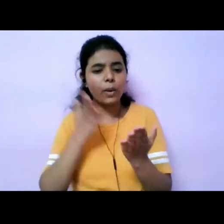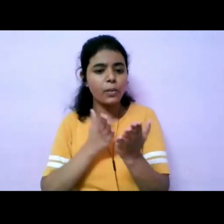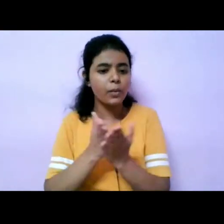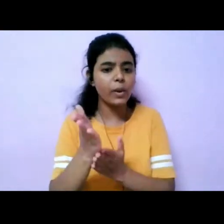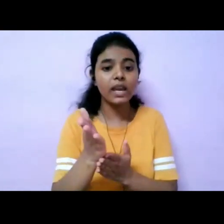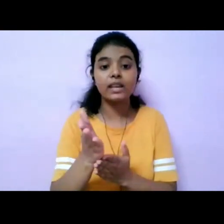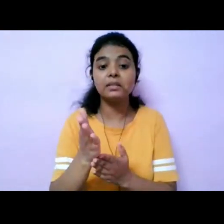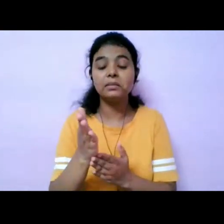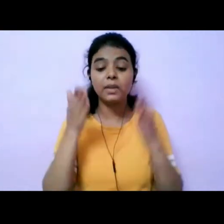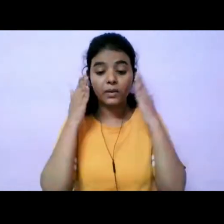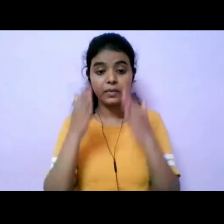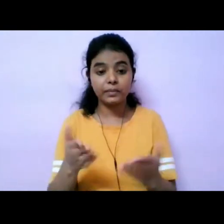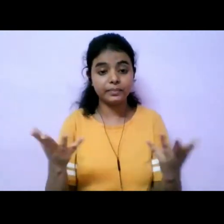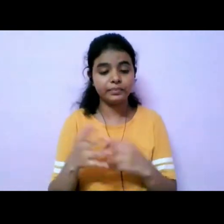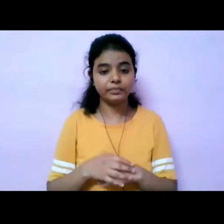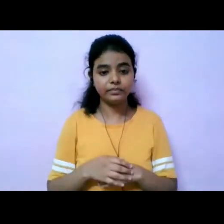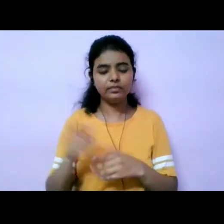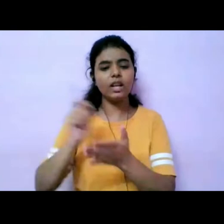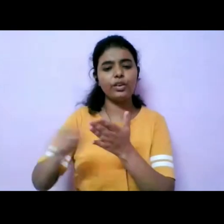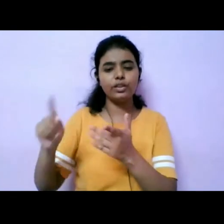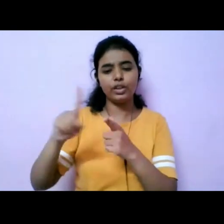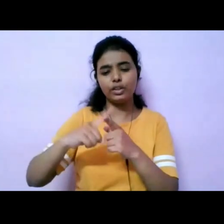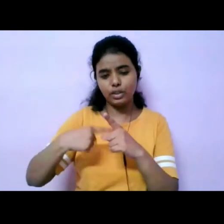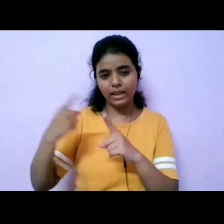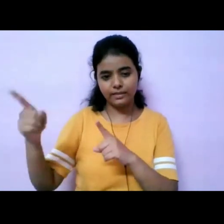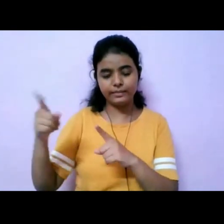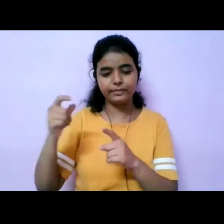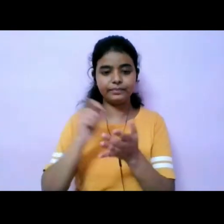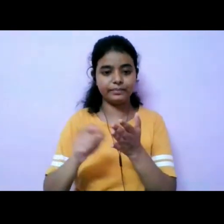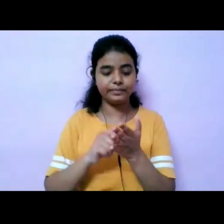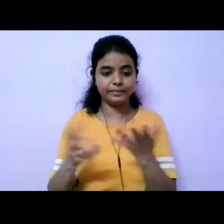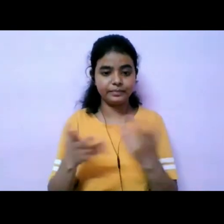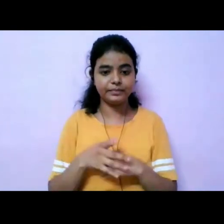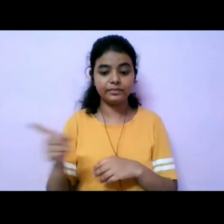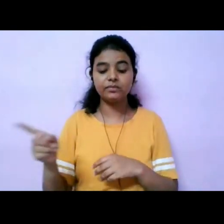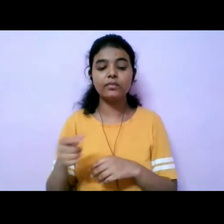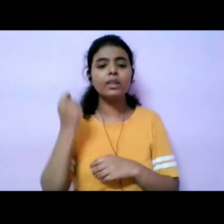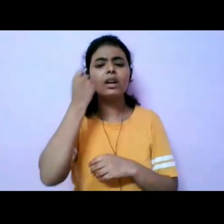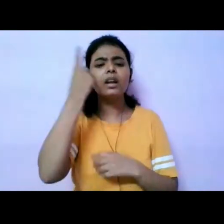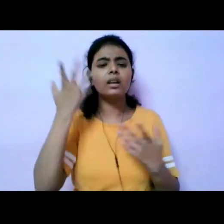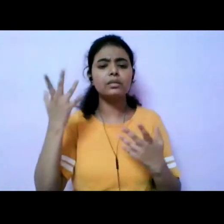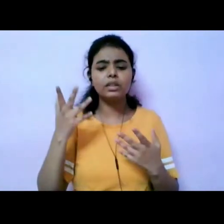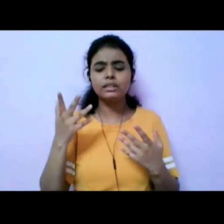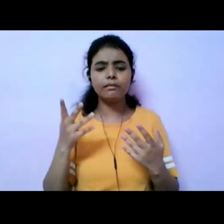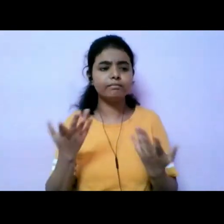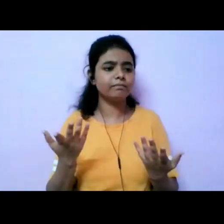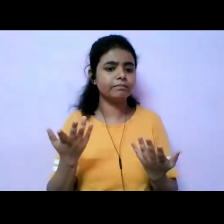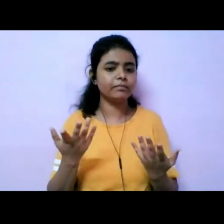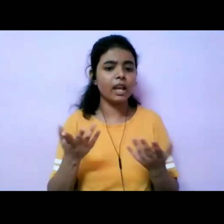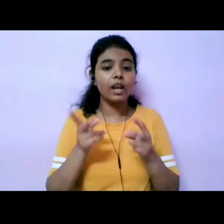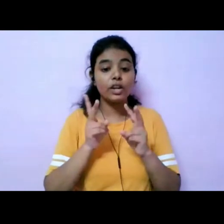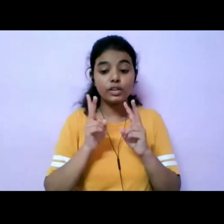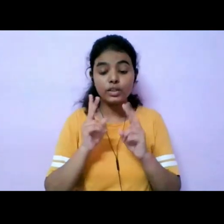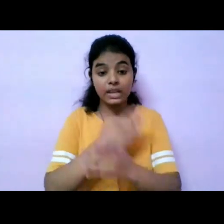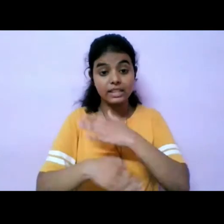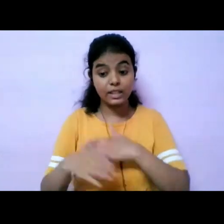because, as the writer Jay Dolmage notes, we understand imperfect, extraordinary, non-normative